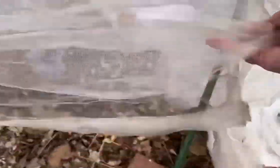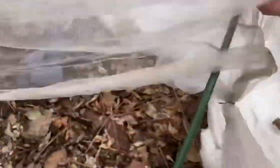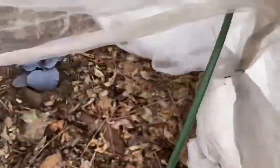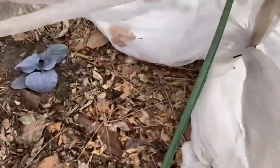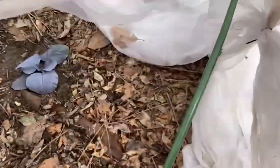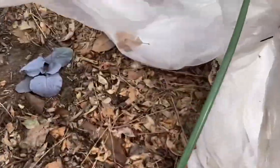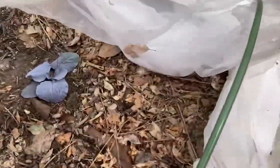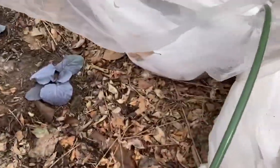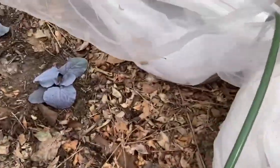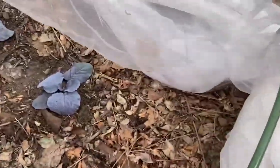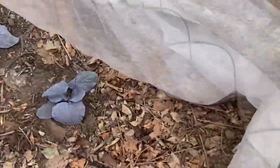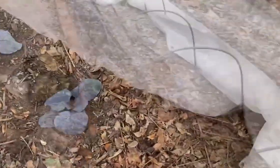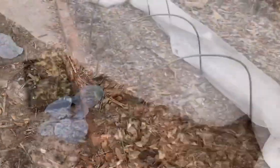open.